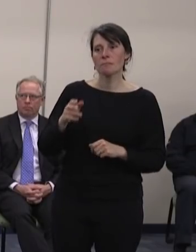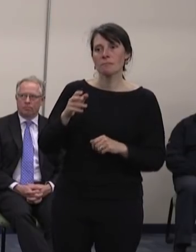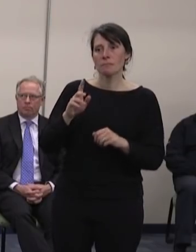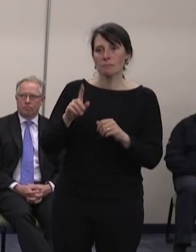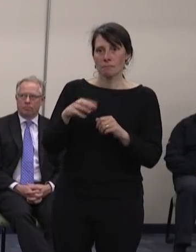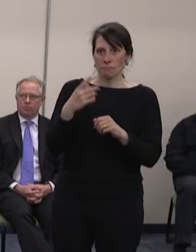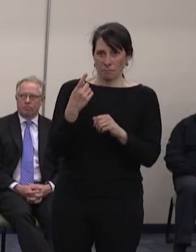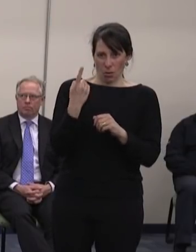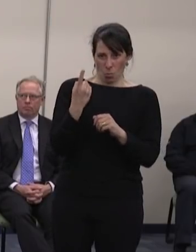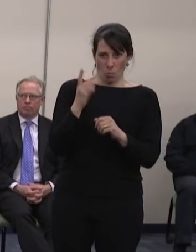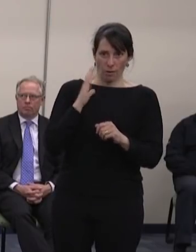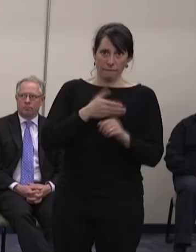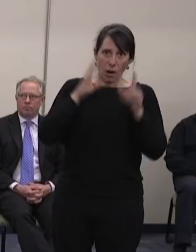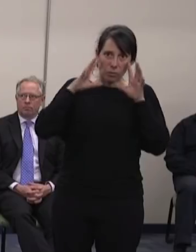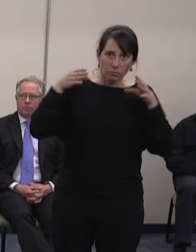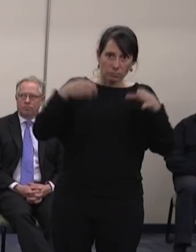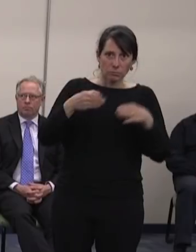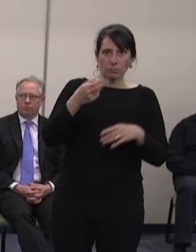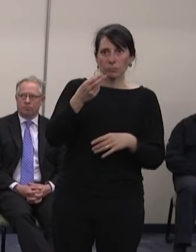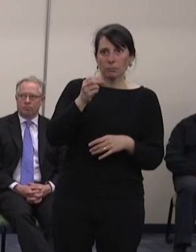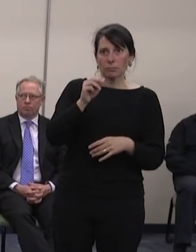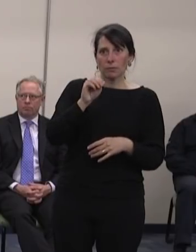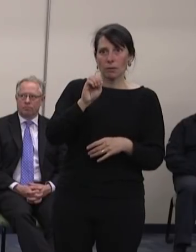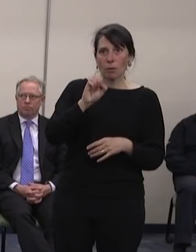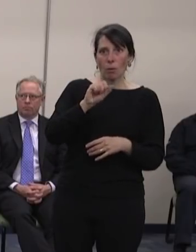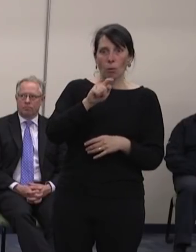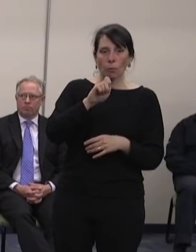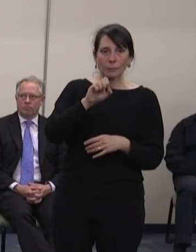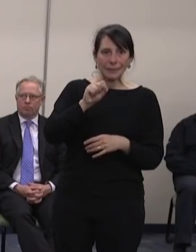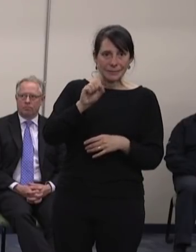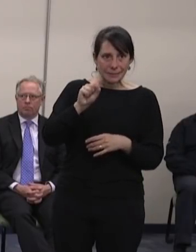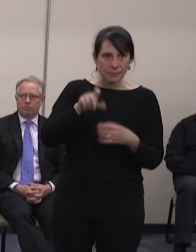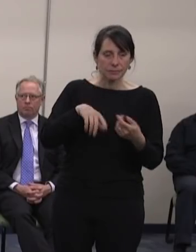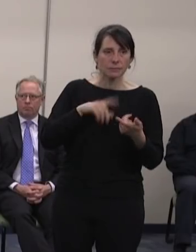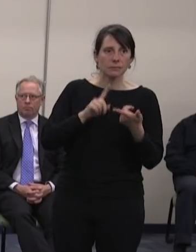homelessness, food and nutrition stability,